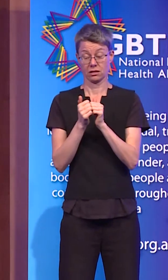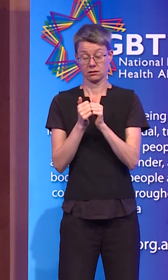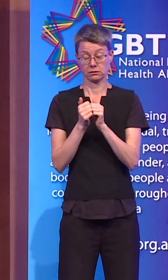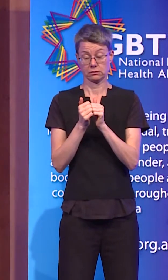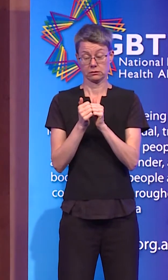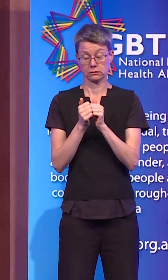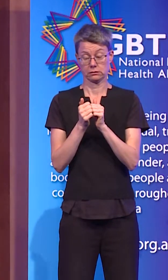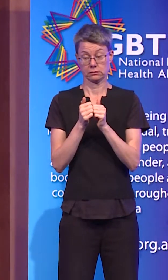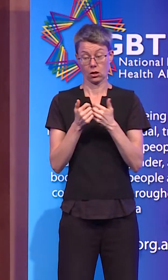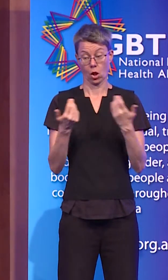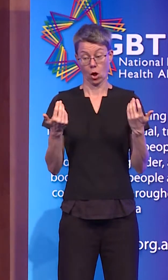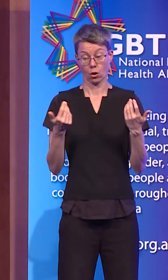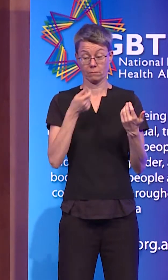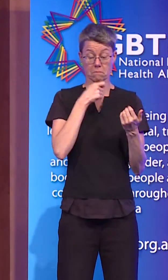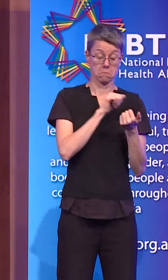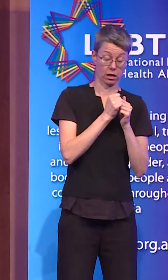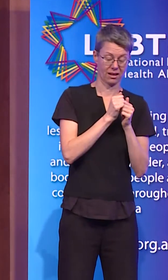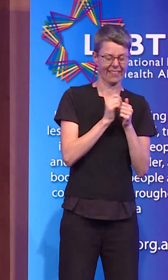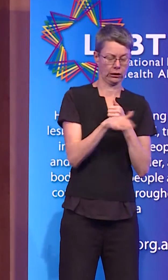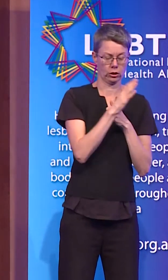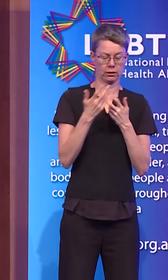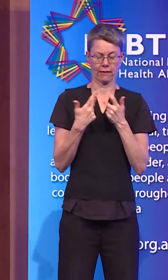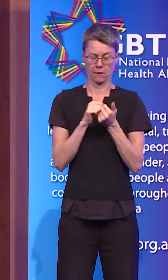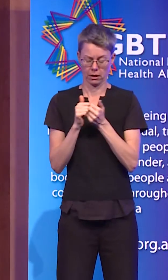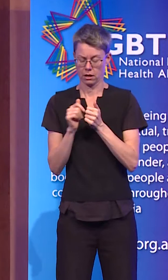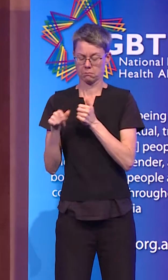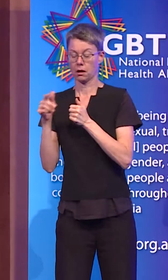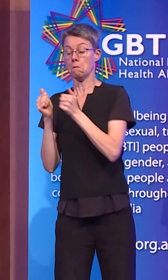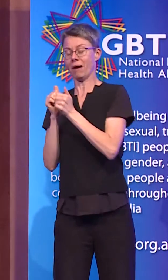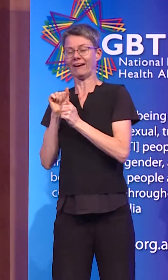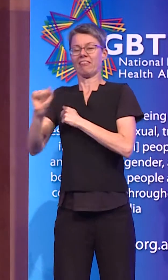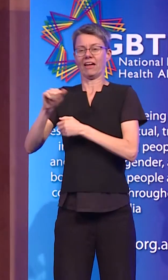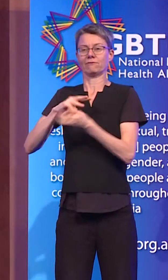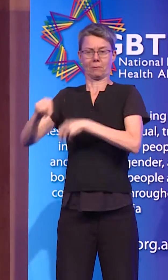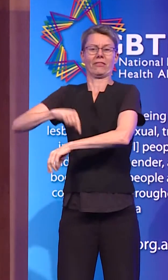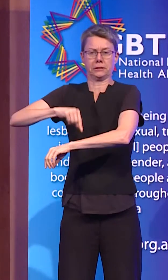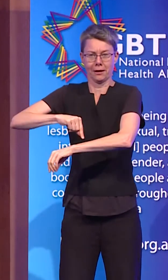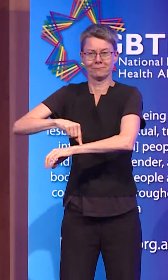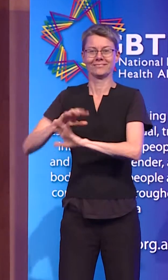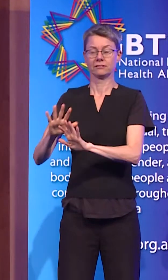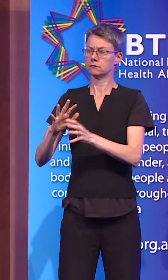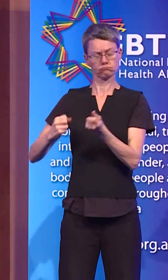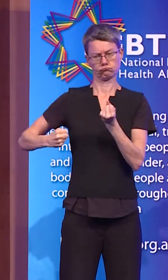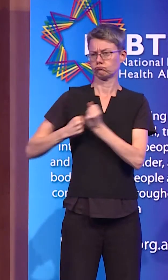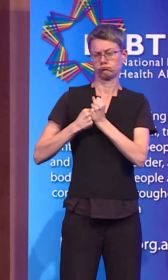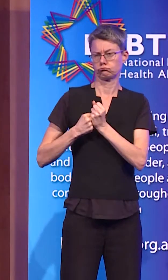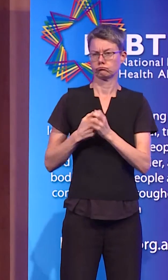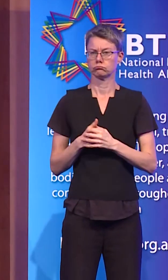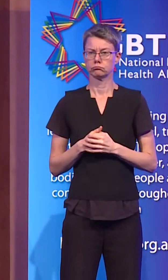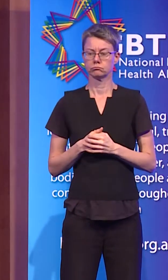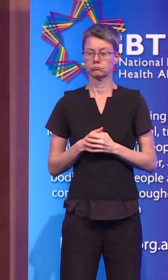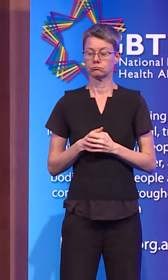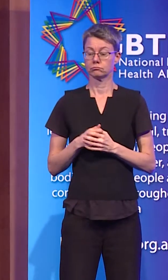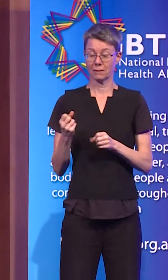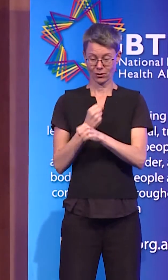few journeys, it was a long journey with a few partners, but my partner's family of the moment also, very supportive. They held